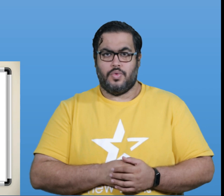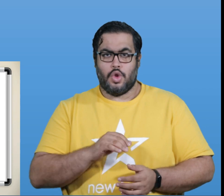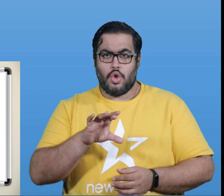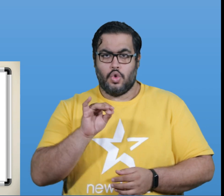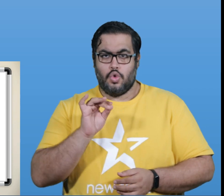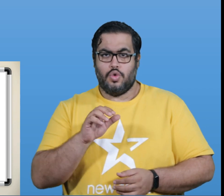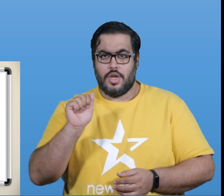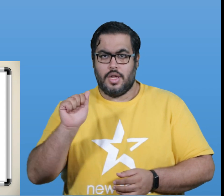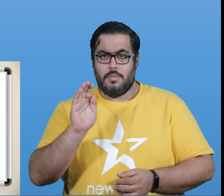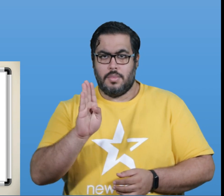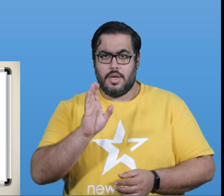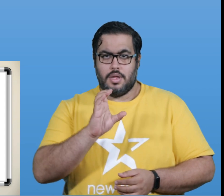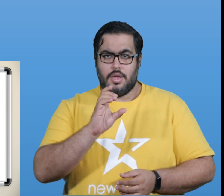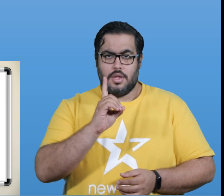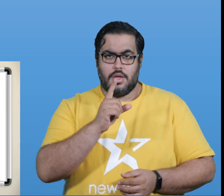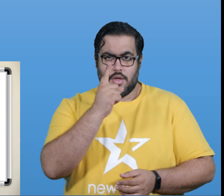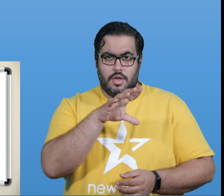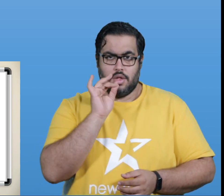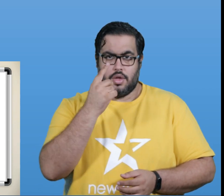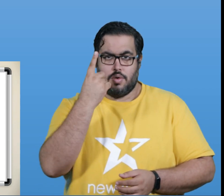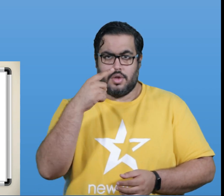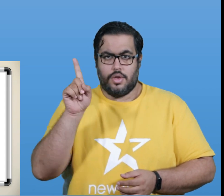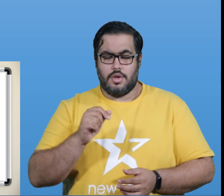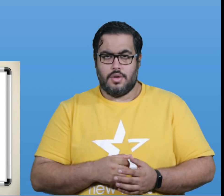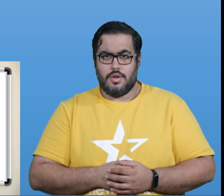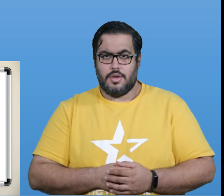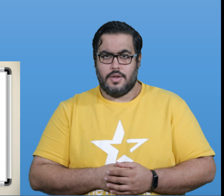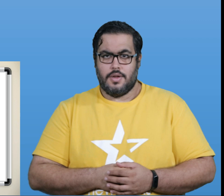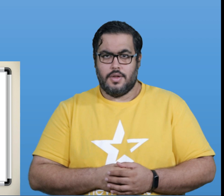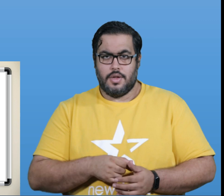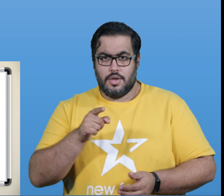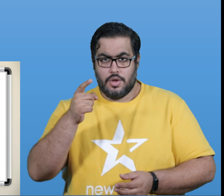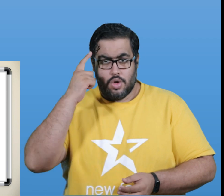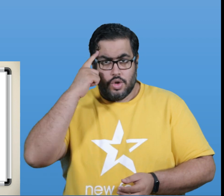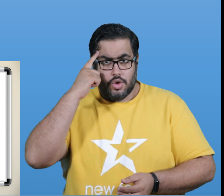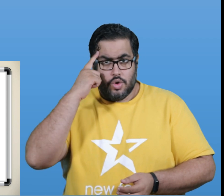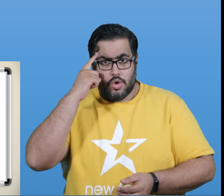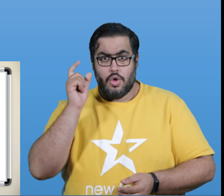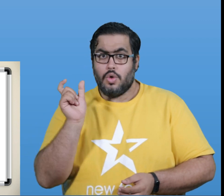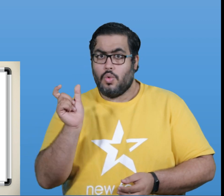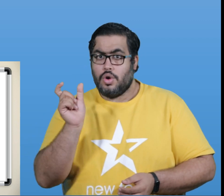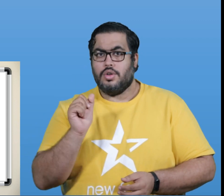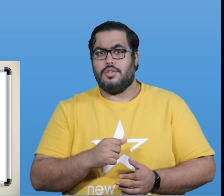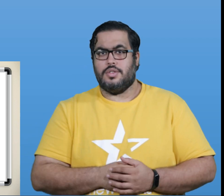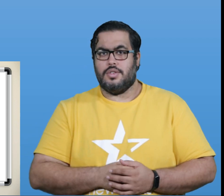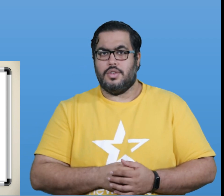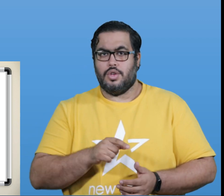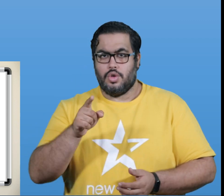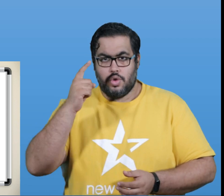from A, B, C, or D. So I need you to do it this time. So you know the words, and you know the concept of